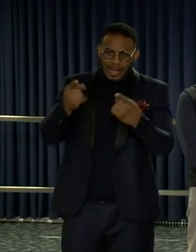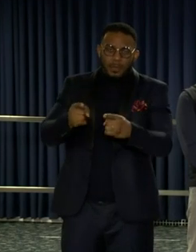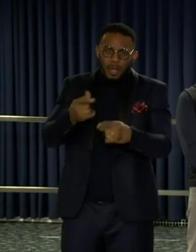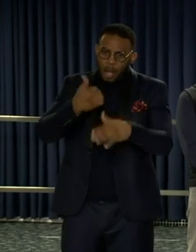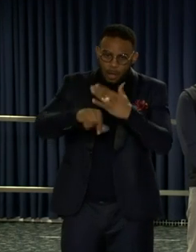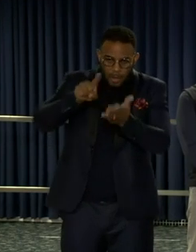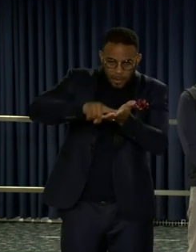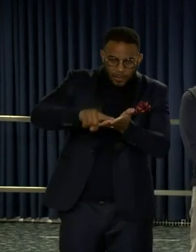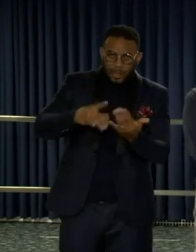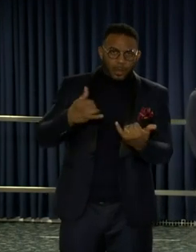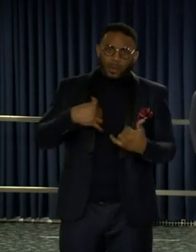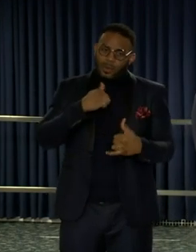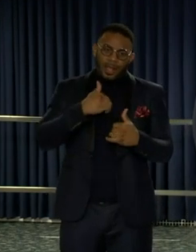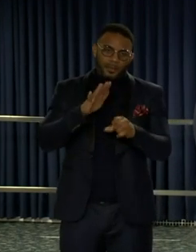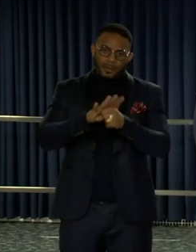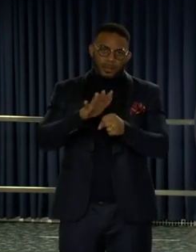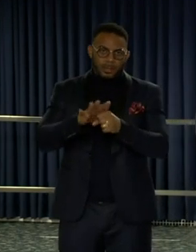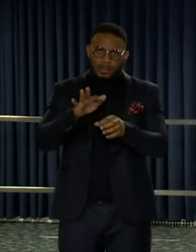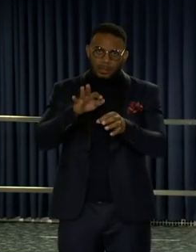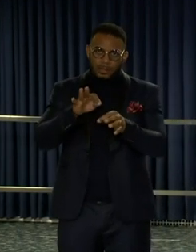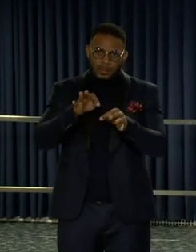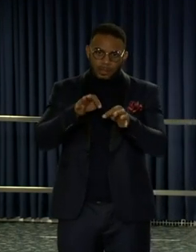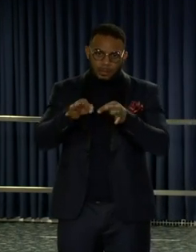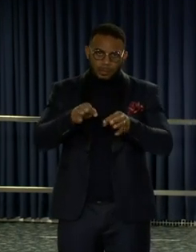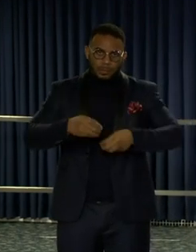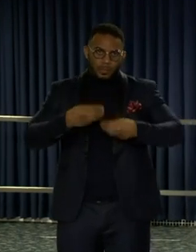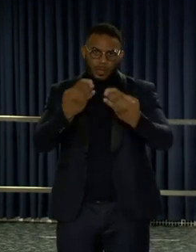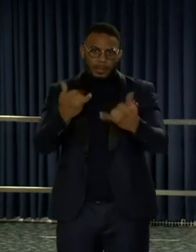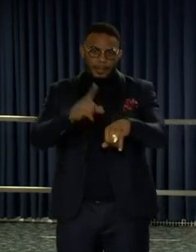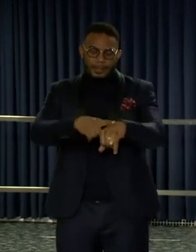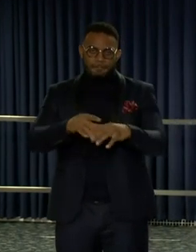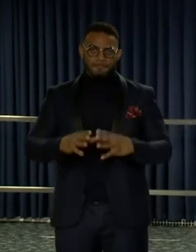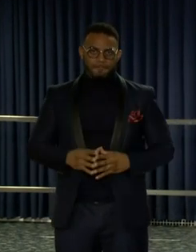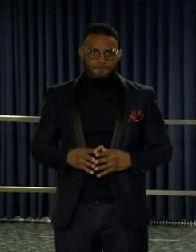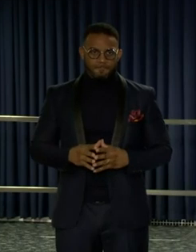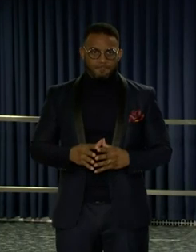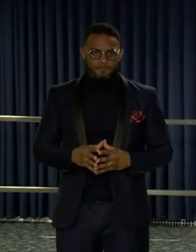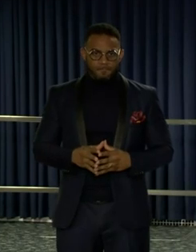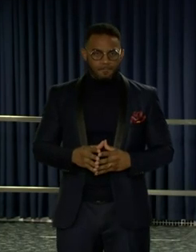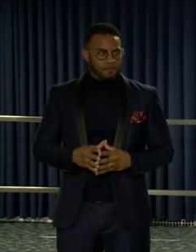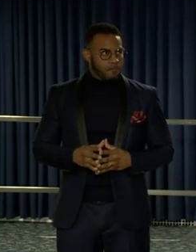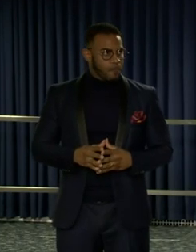under investigation, and we don't have anything else to provide at this time.